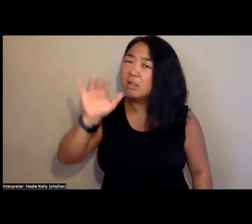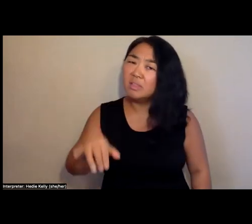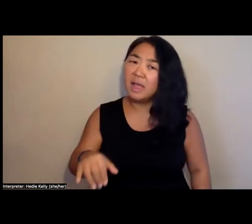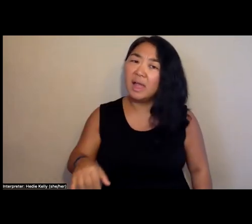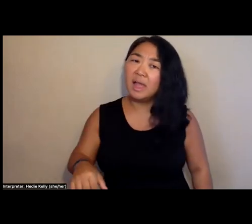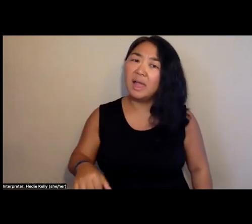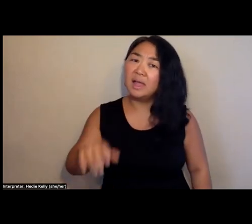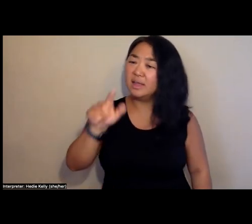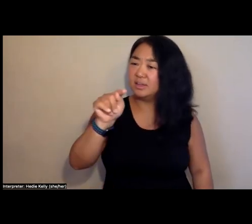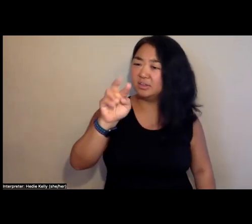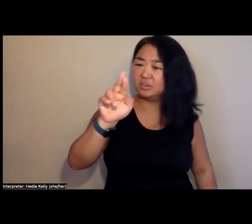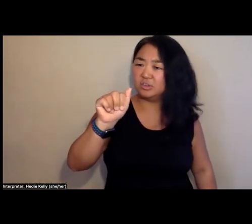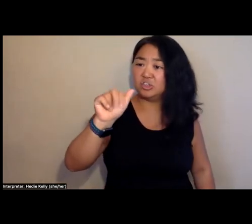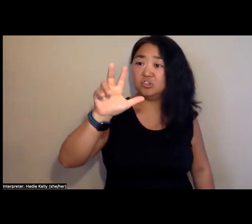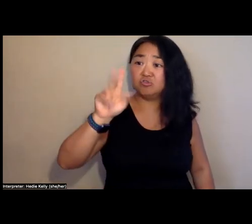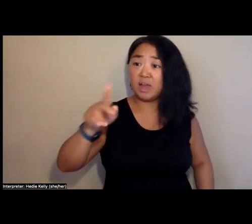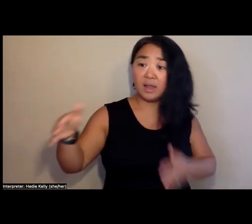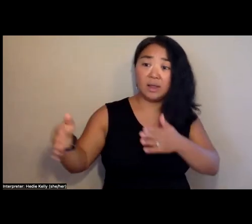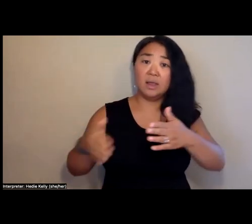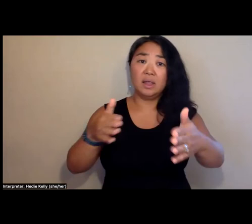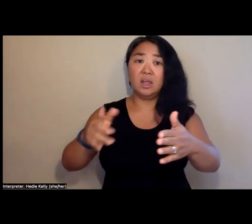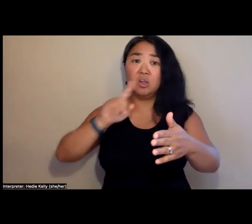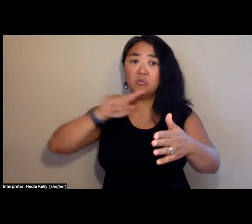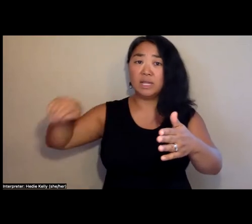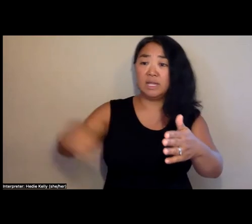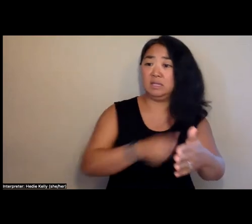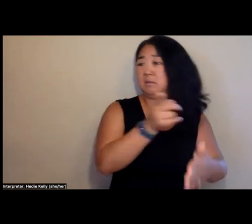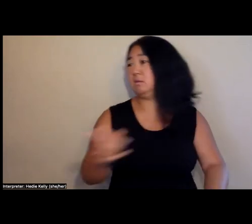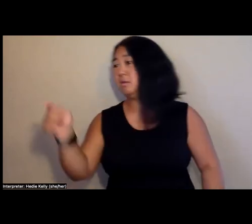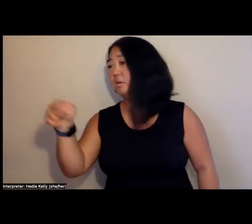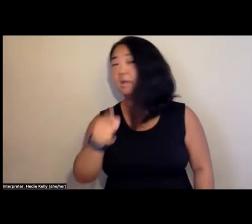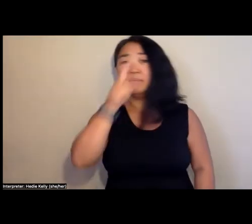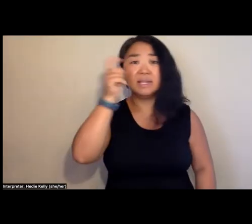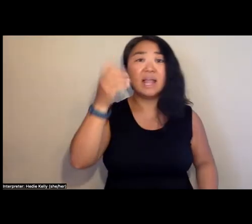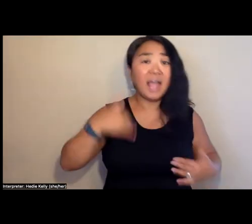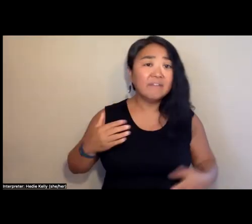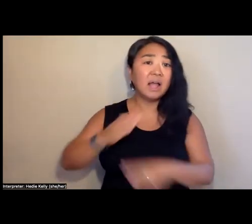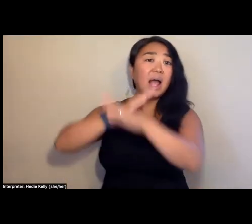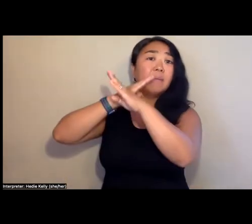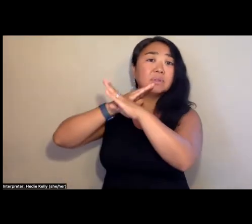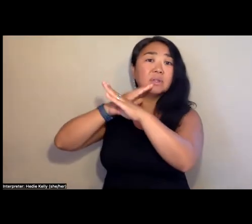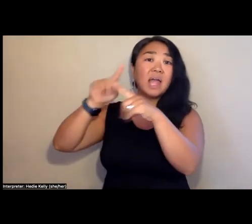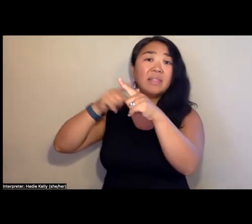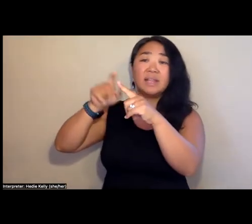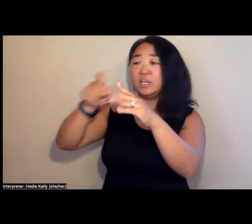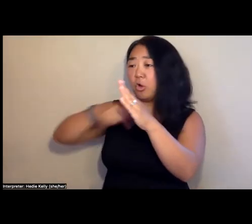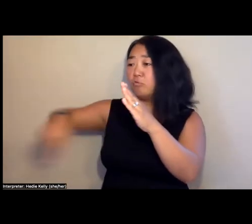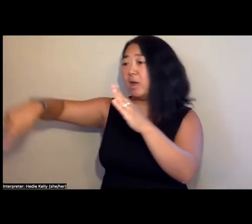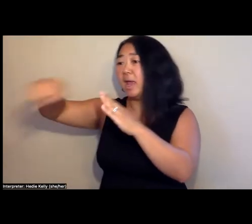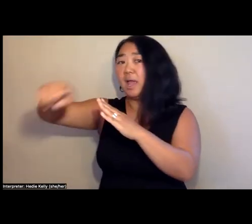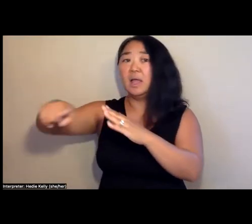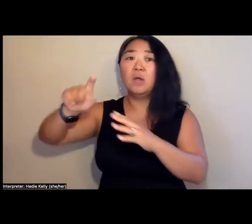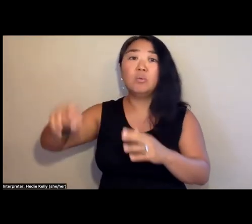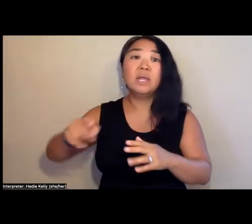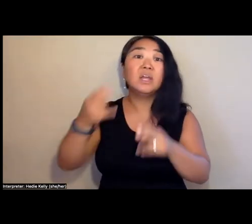the track of our journey, it takes zigzags and detours because we encounter obstacles and we go around them. We call it the Roomba